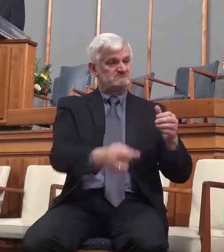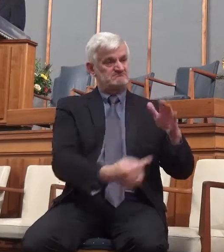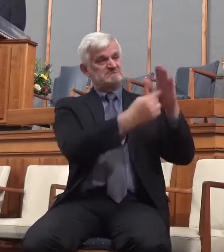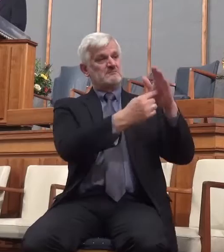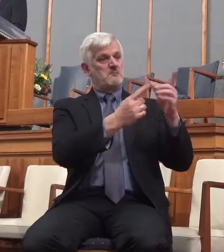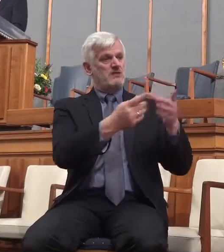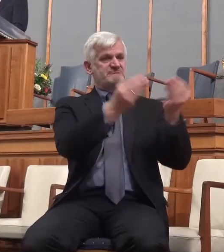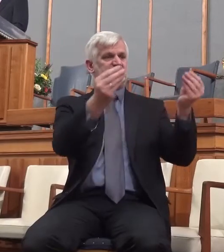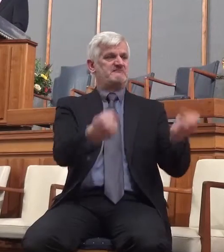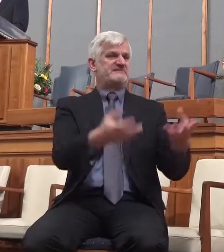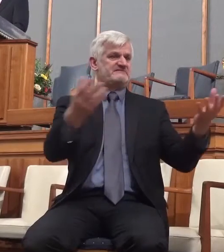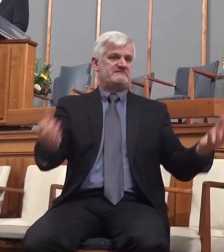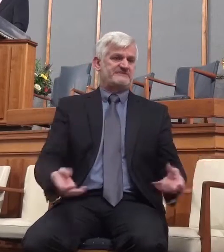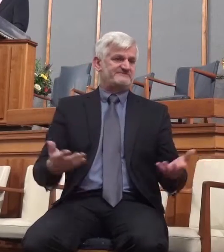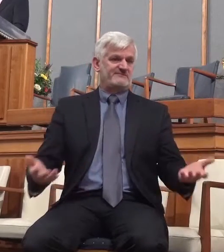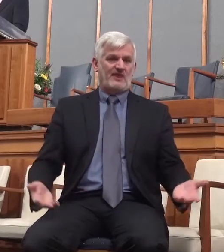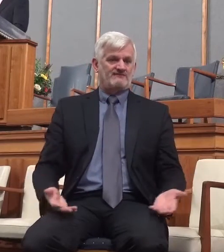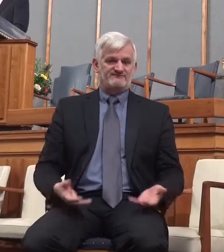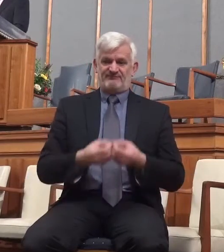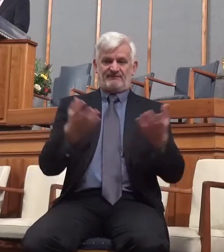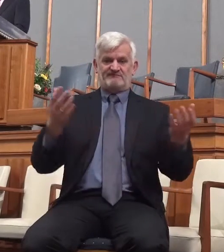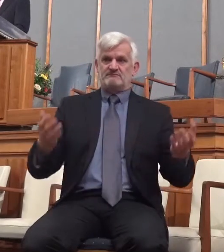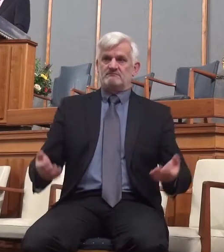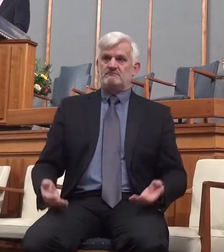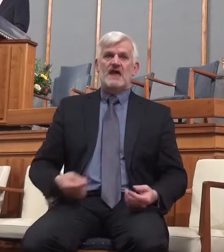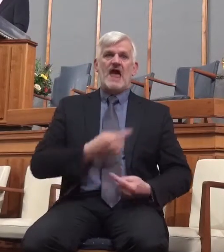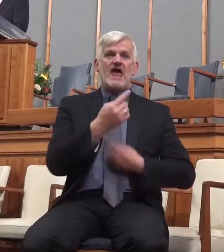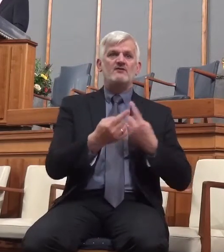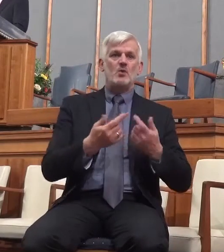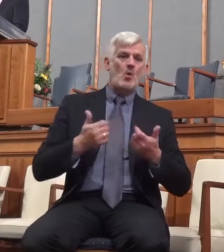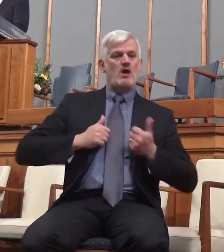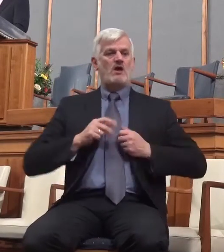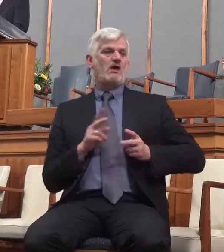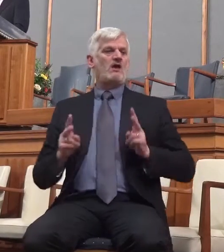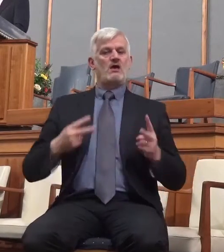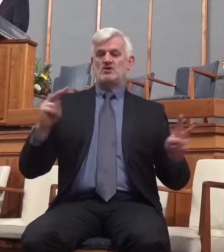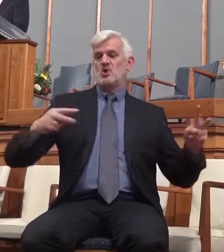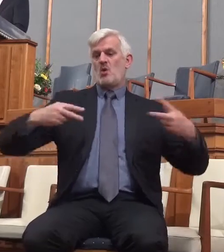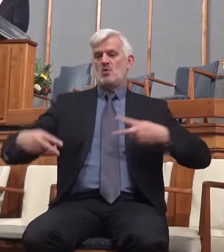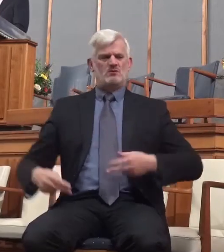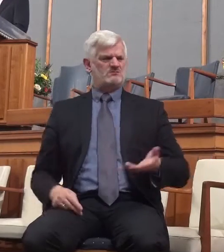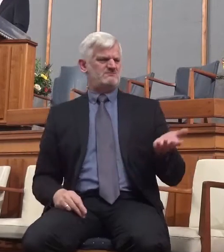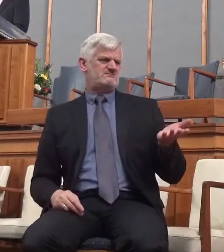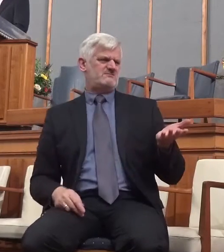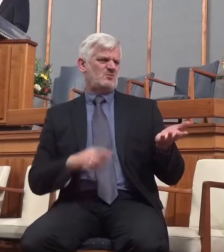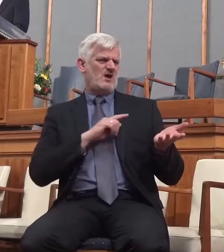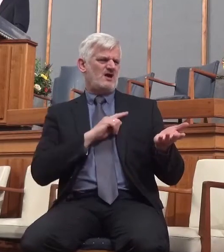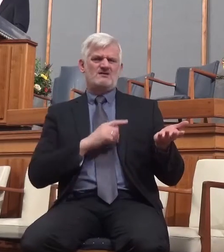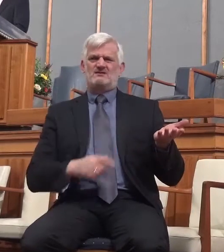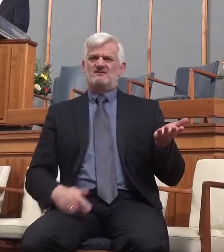Surely, every man walketh in a vain show. Surely, they are disquieted in vain.